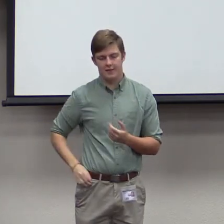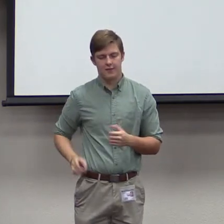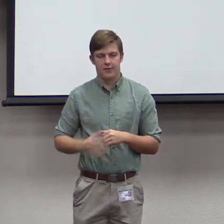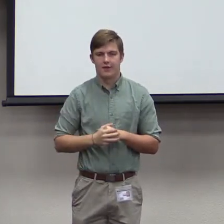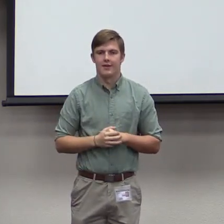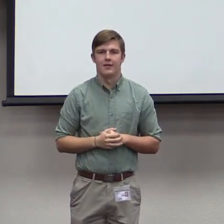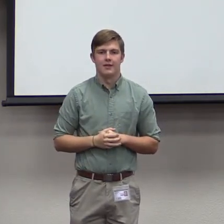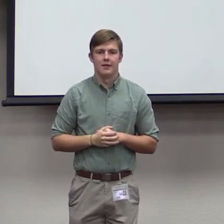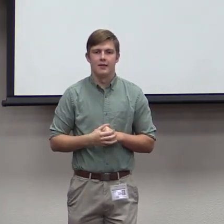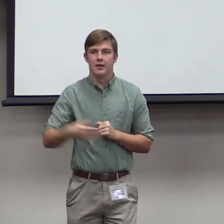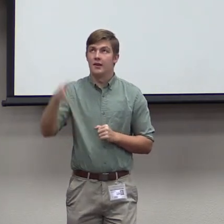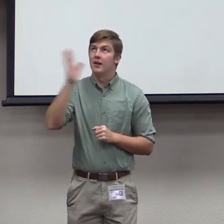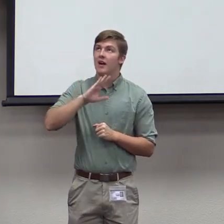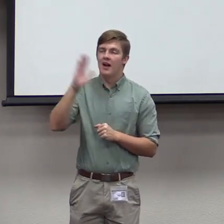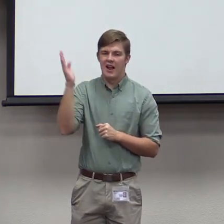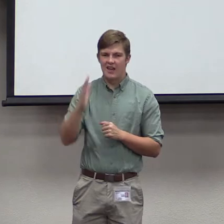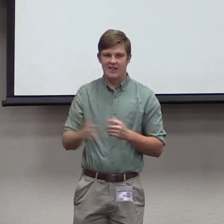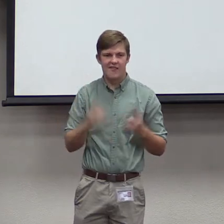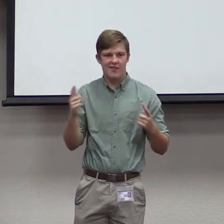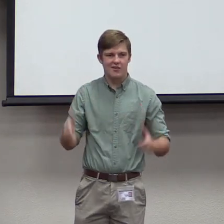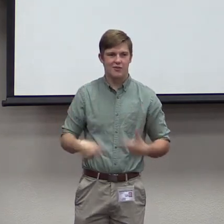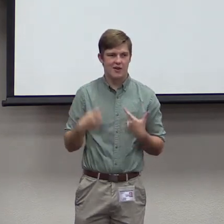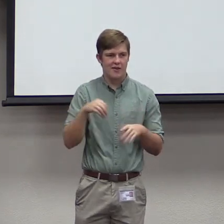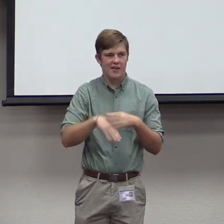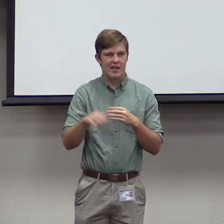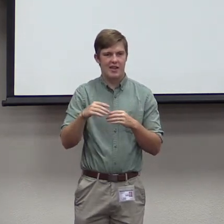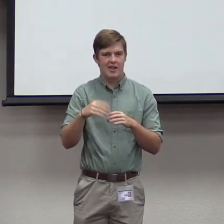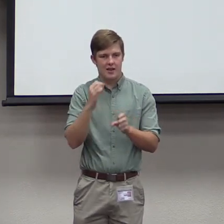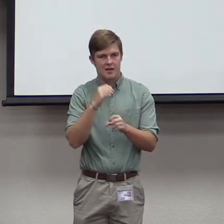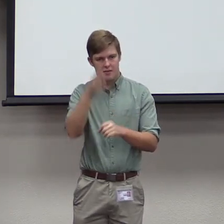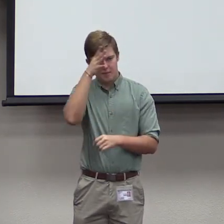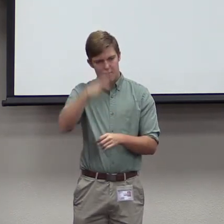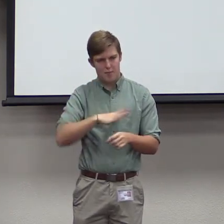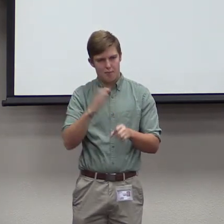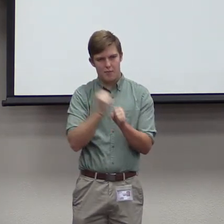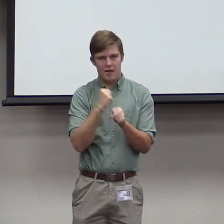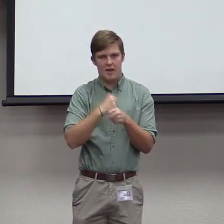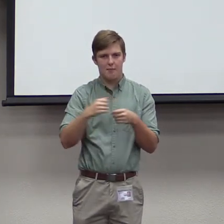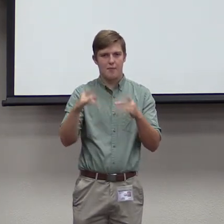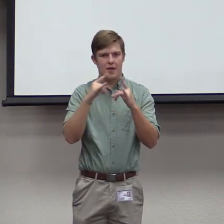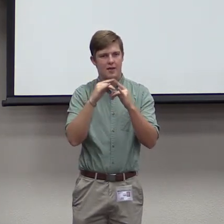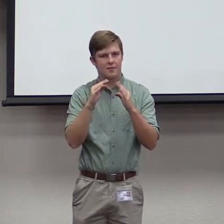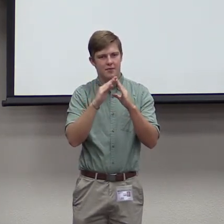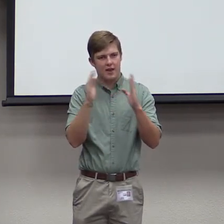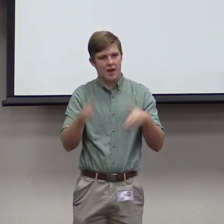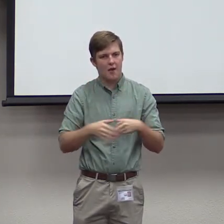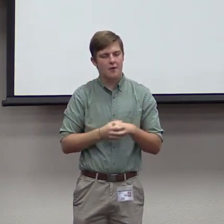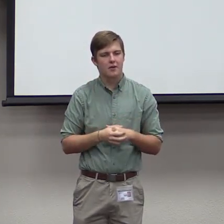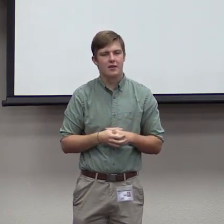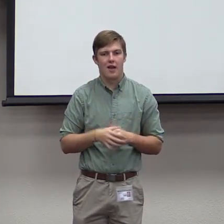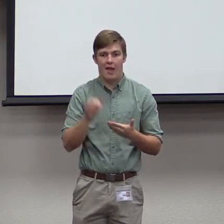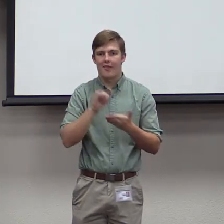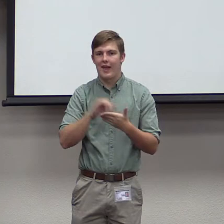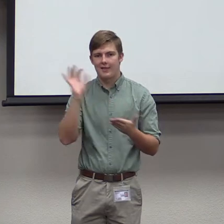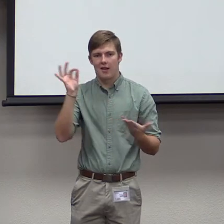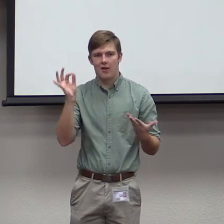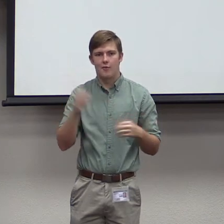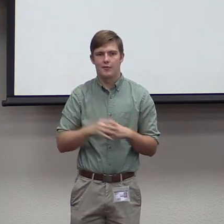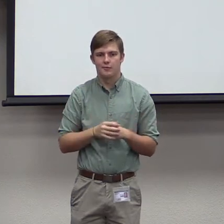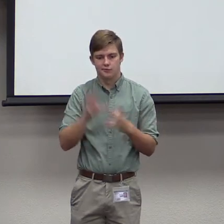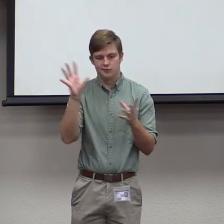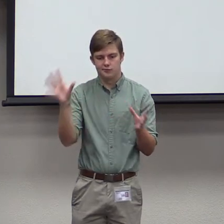God has never dwelled in man-made houses. And that's Stephen's sermon in a